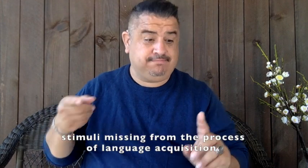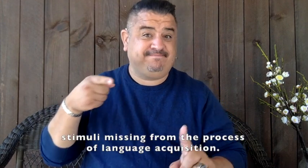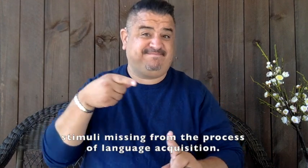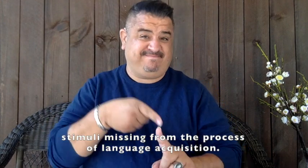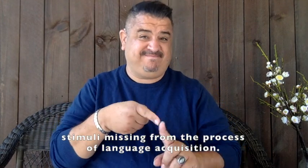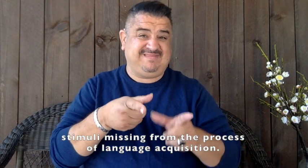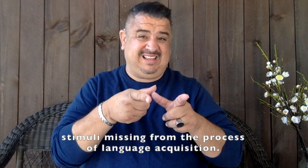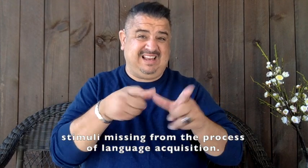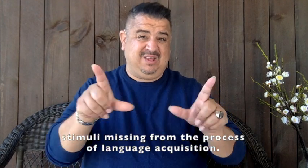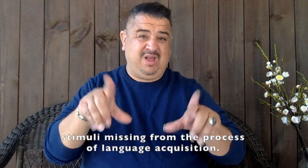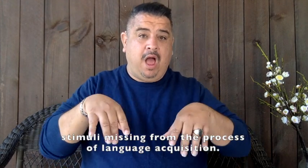language acquisition.